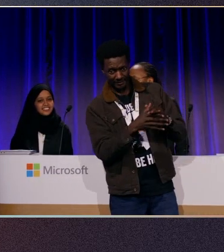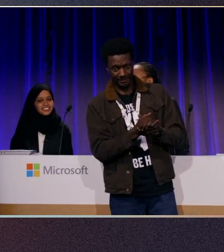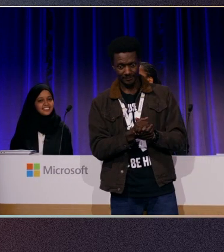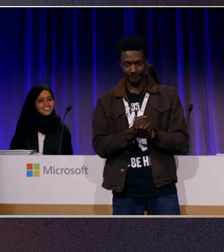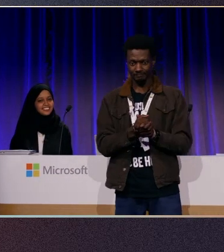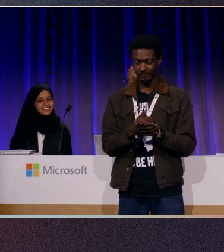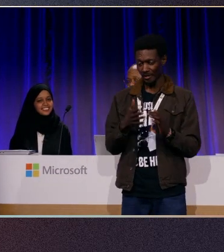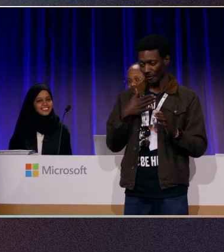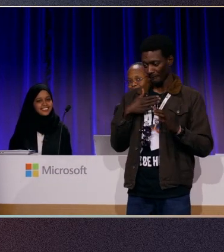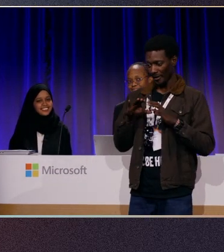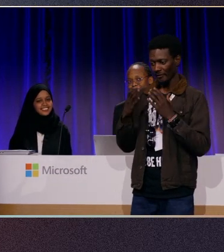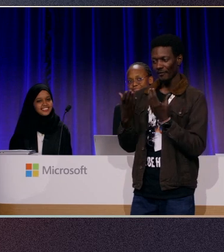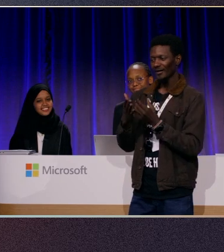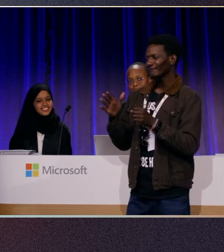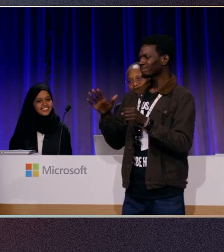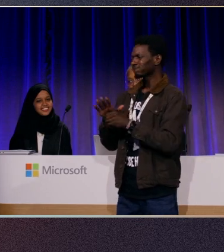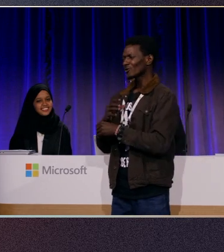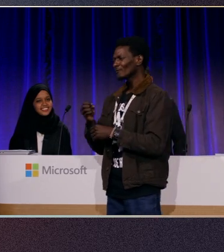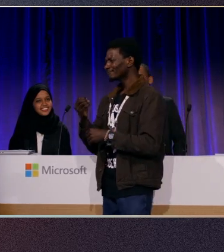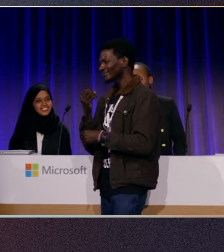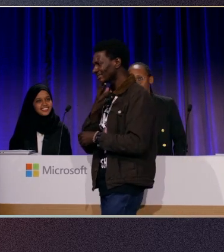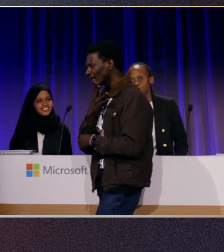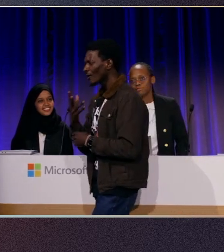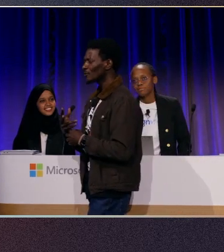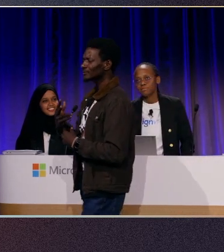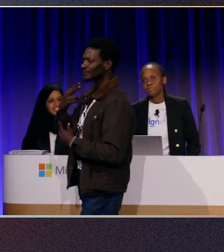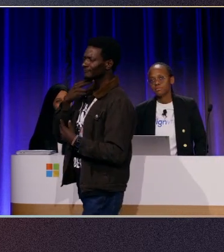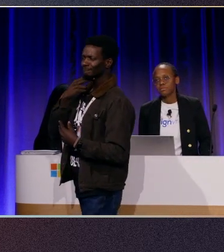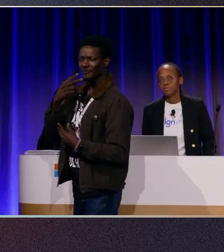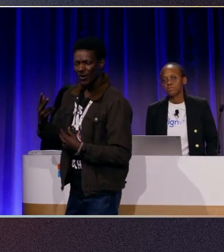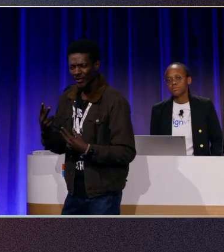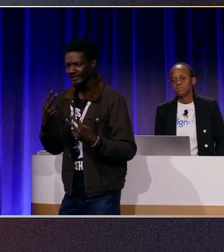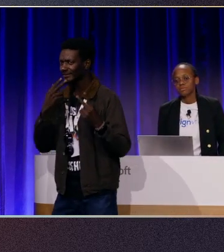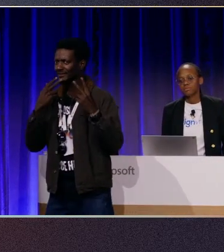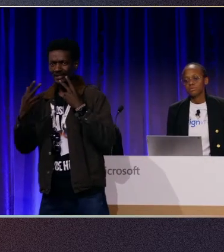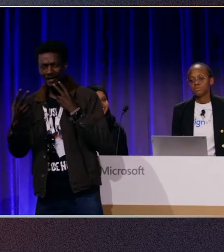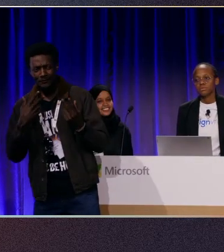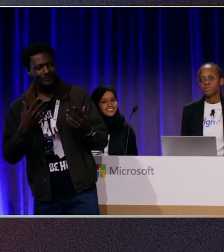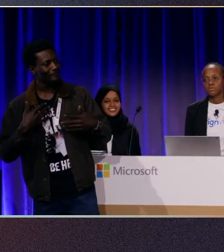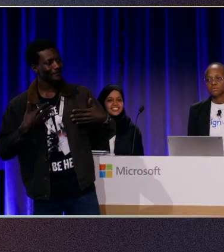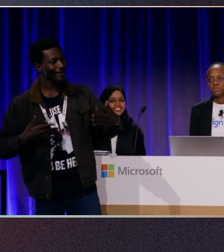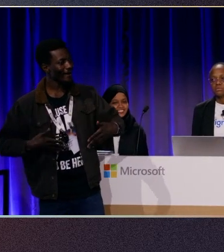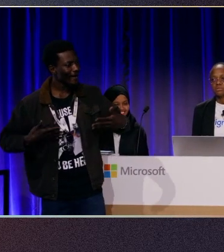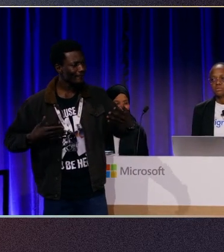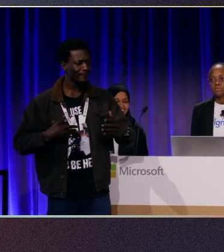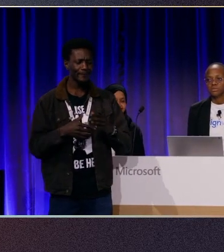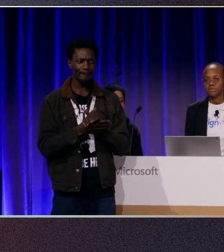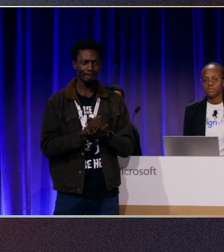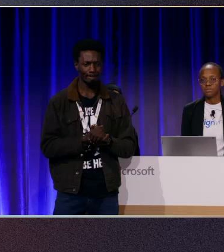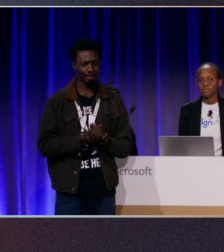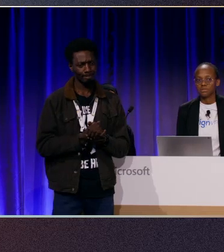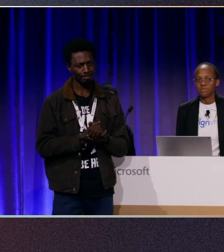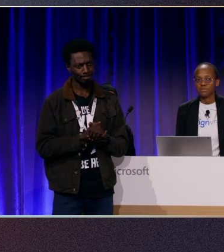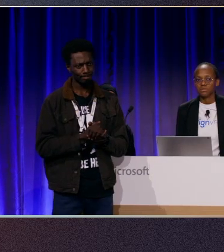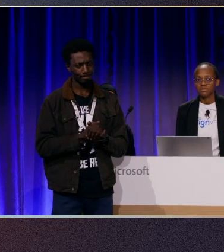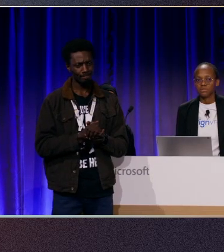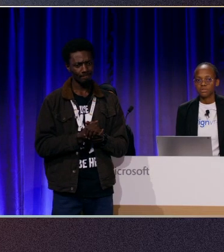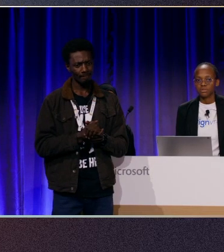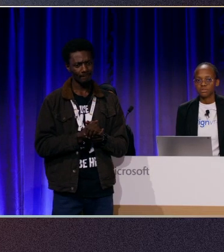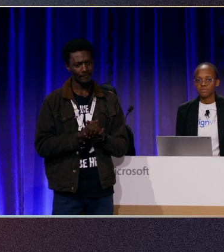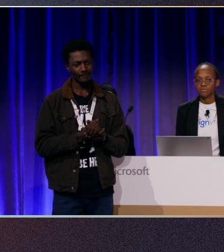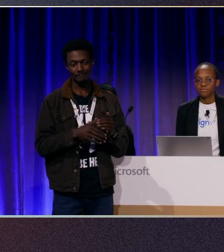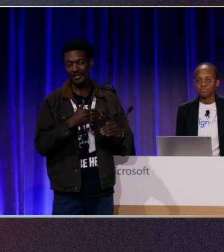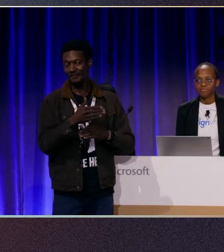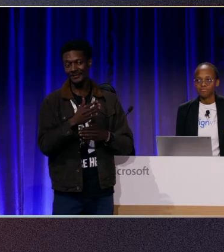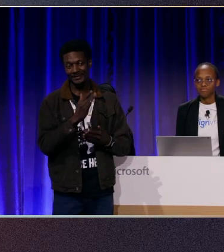But before that, my class was full of sounds, voices, you know, happy noises.